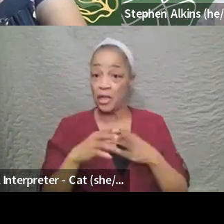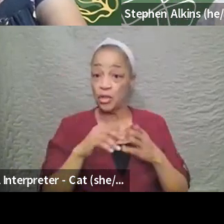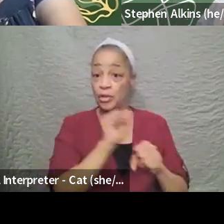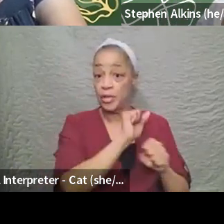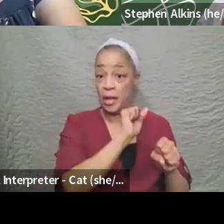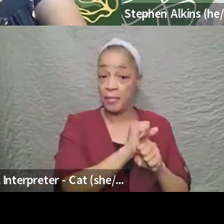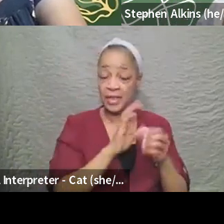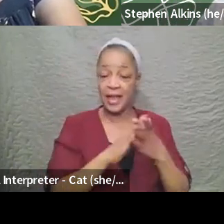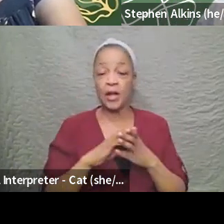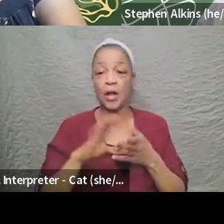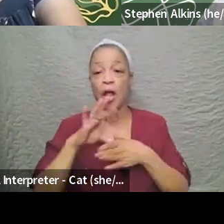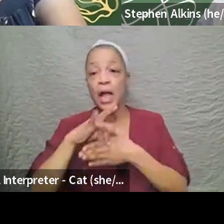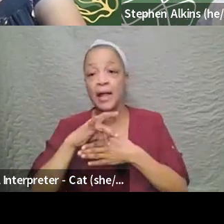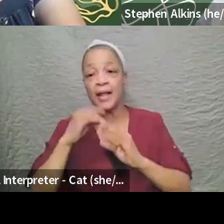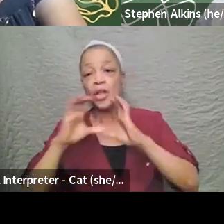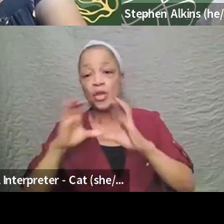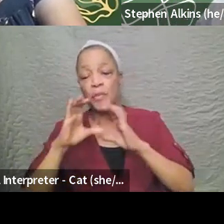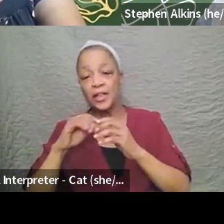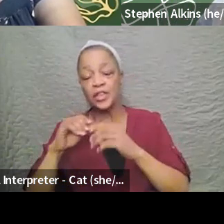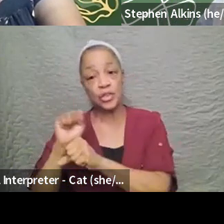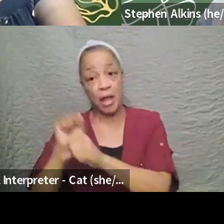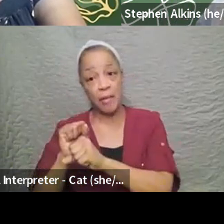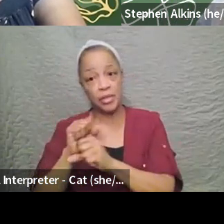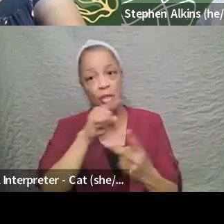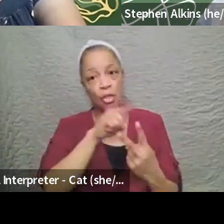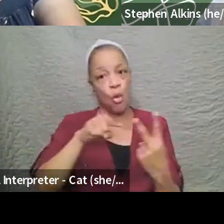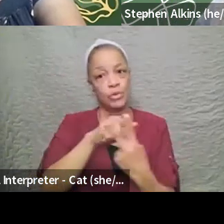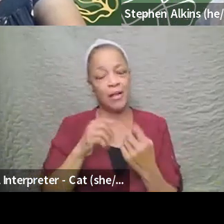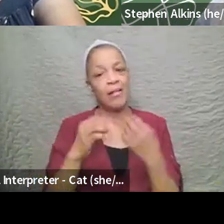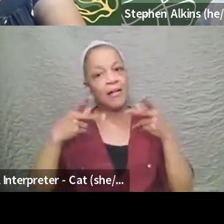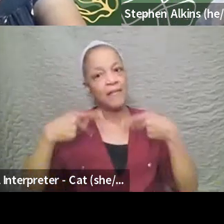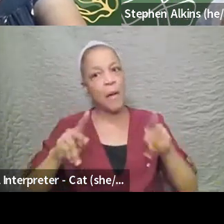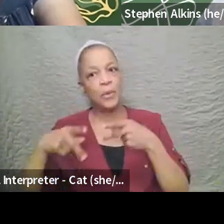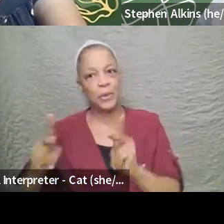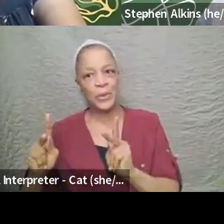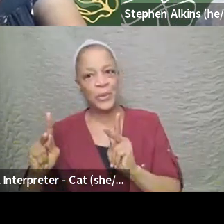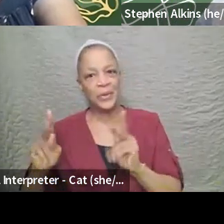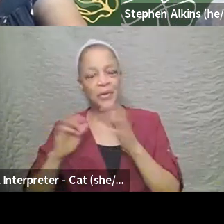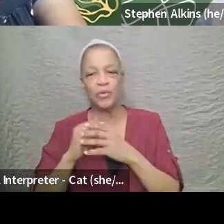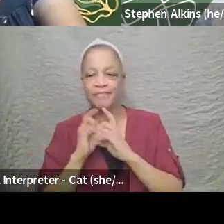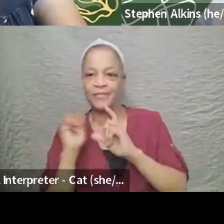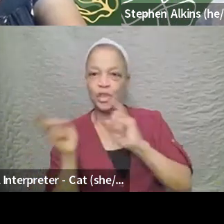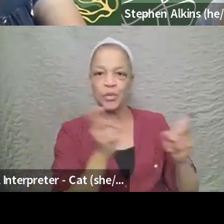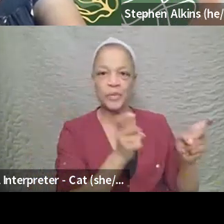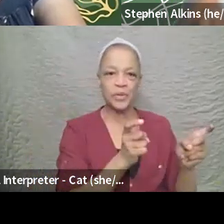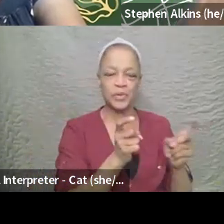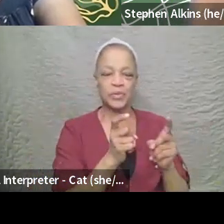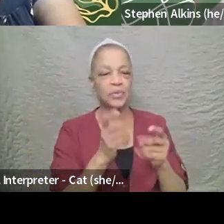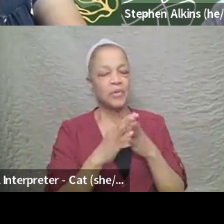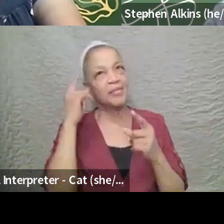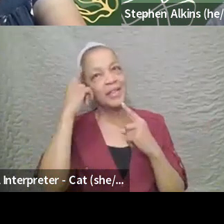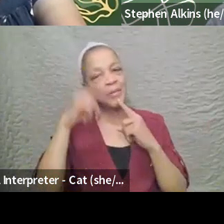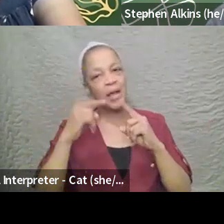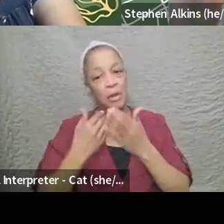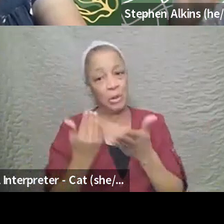and communication coordinator positions, there's a lot of opportunity there to contribute to maybe thinking about a